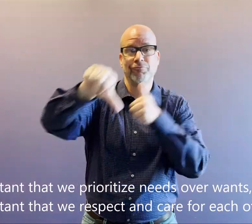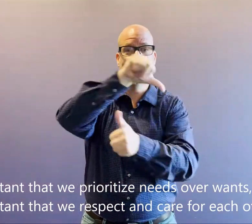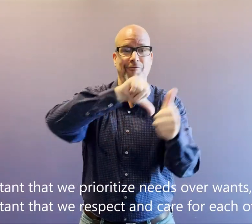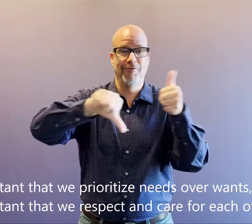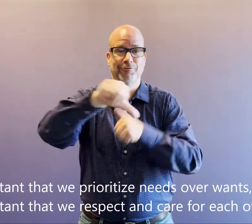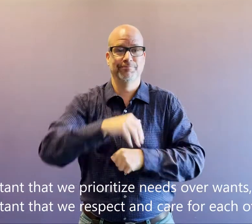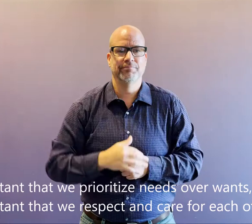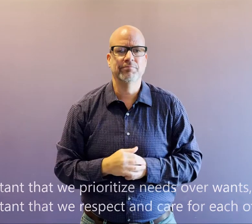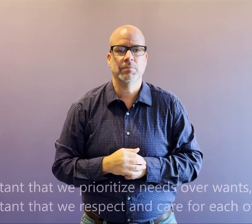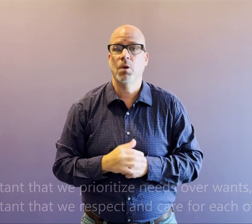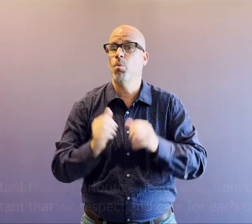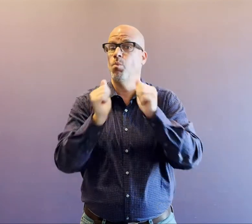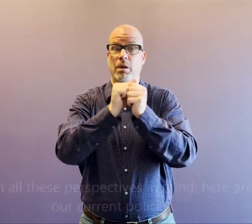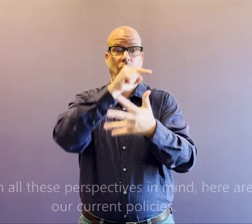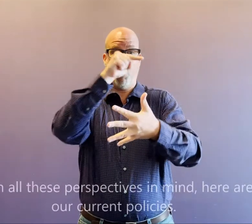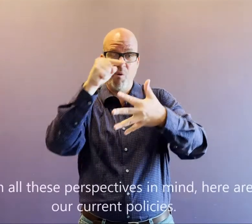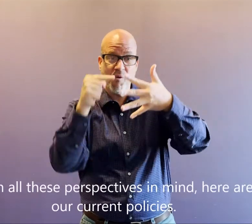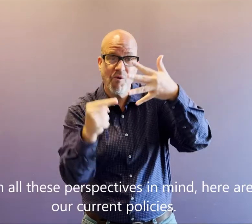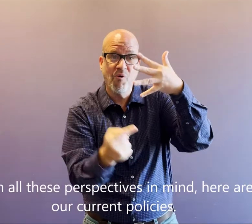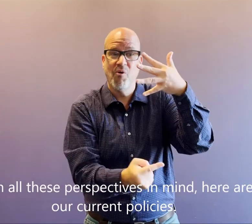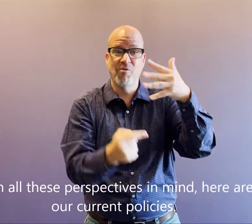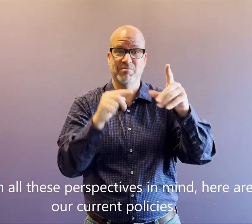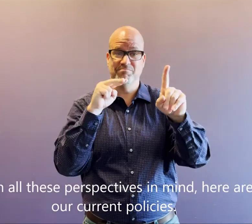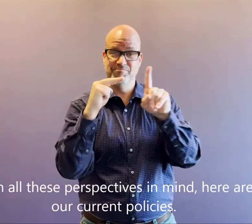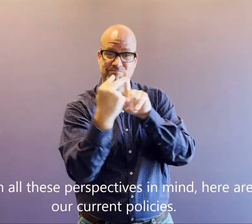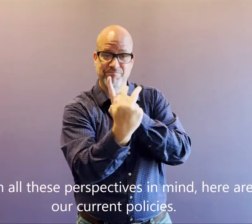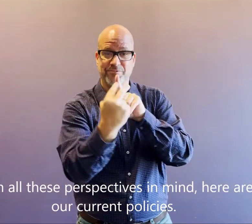And it is important that we respect and care for each other.